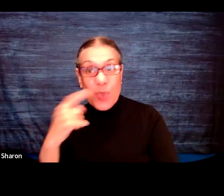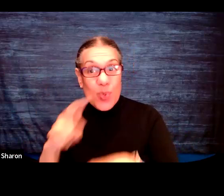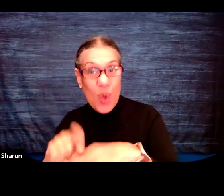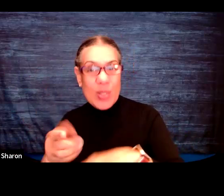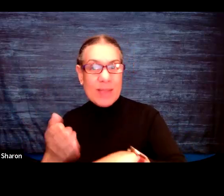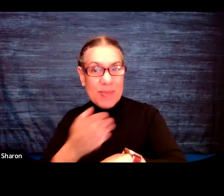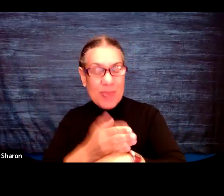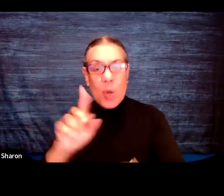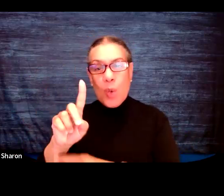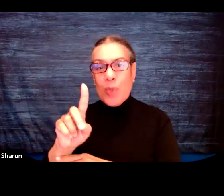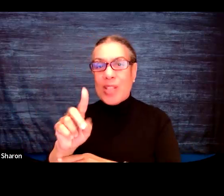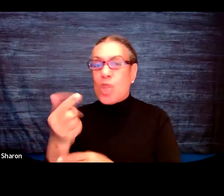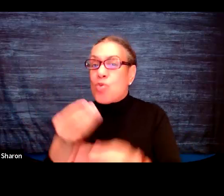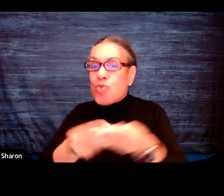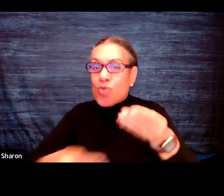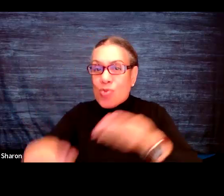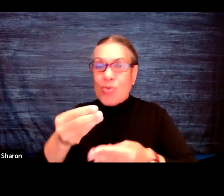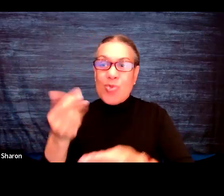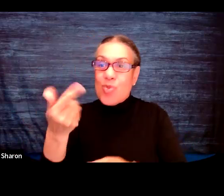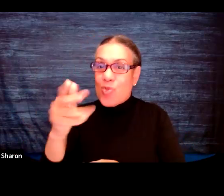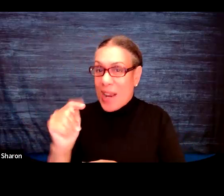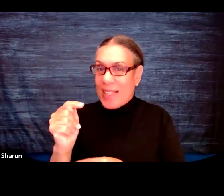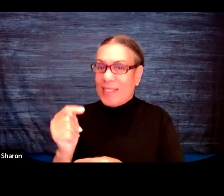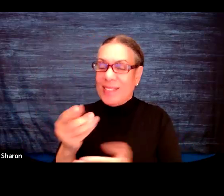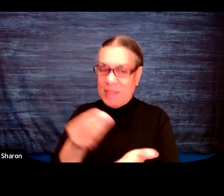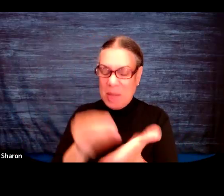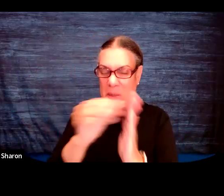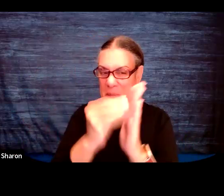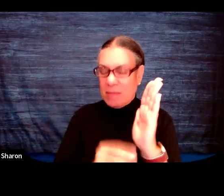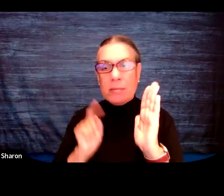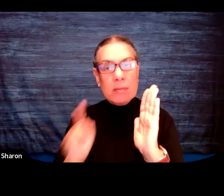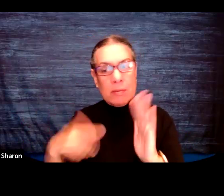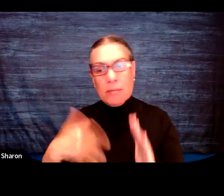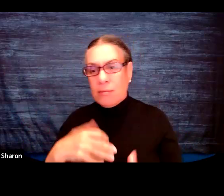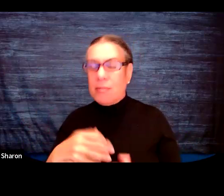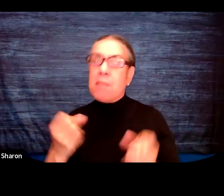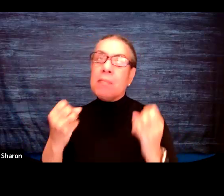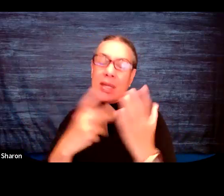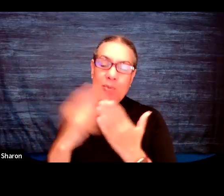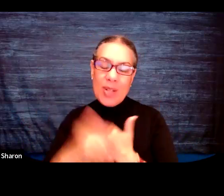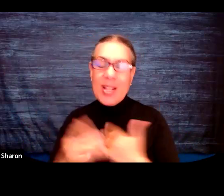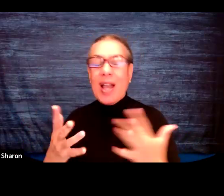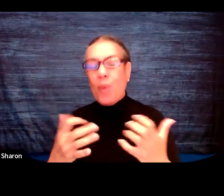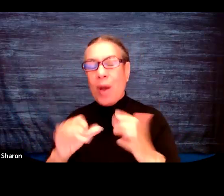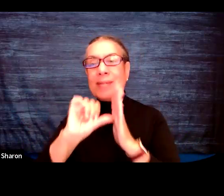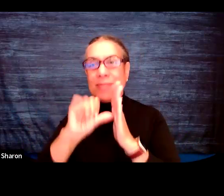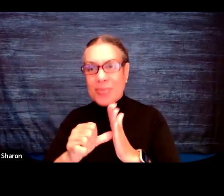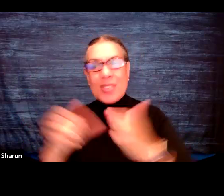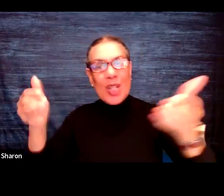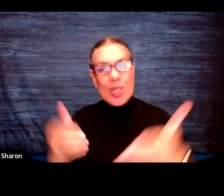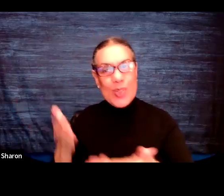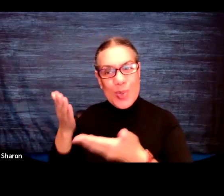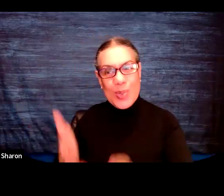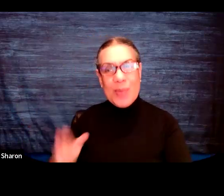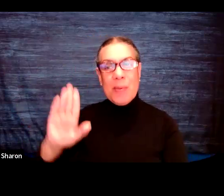grants documentations over the last few months. She's been working really hard on that as one of many projects. And so I just wanted to make sure to introduce you to